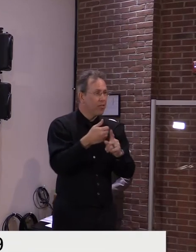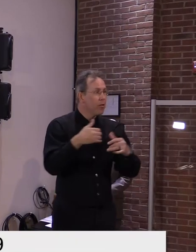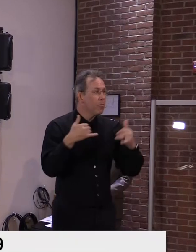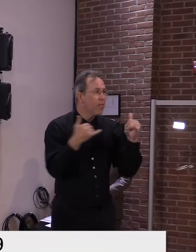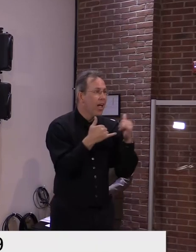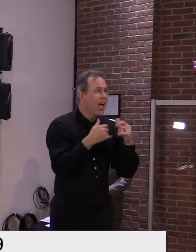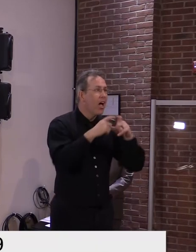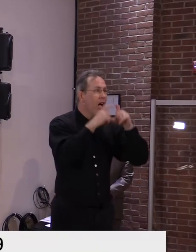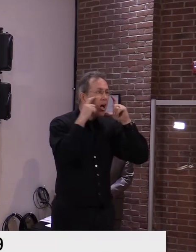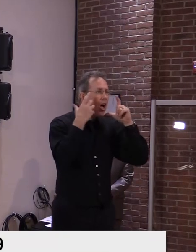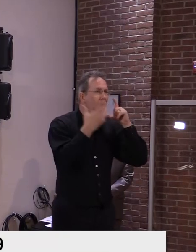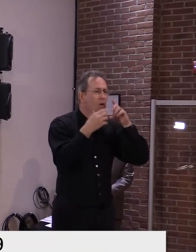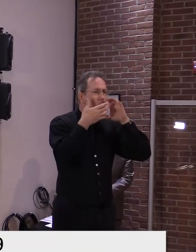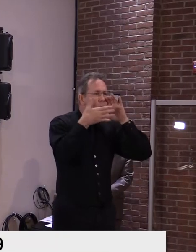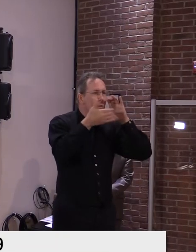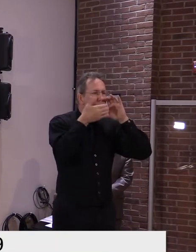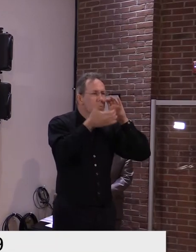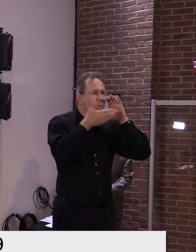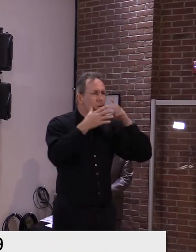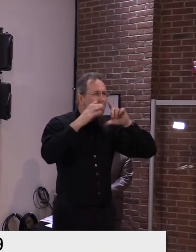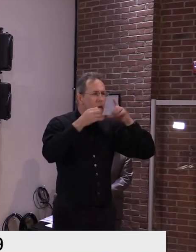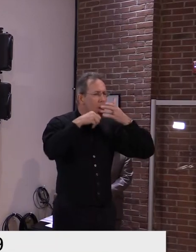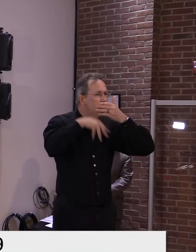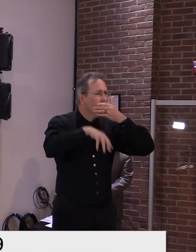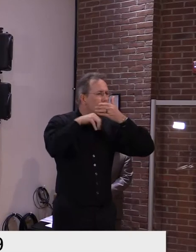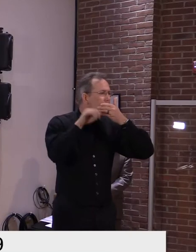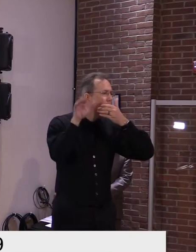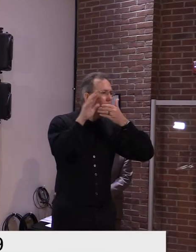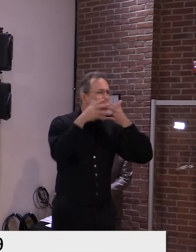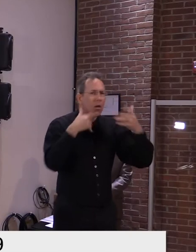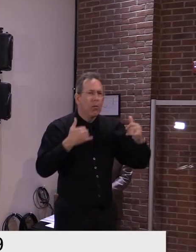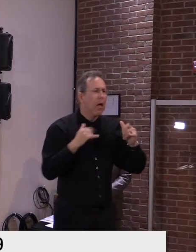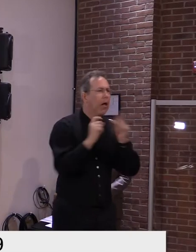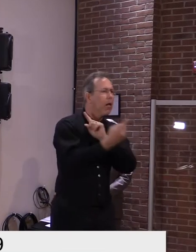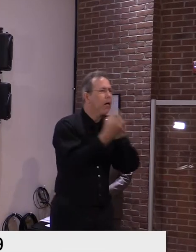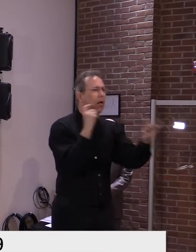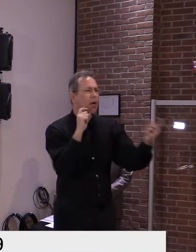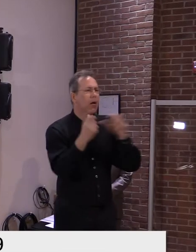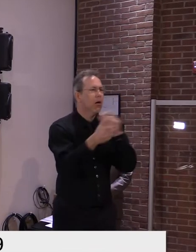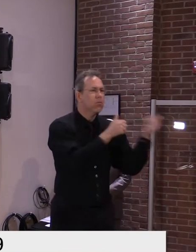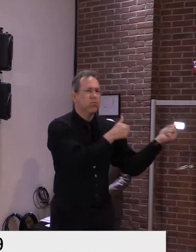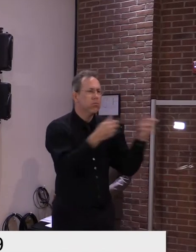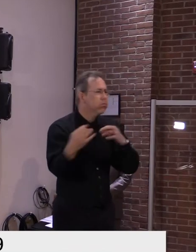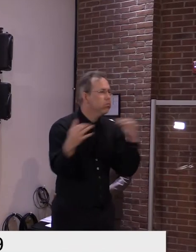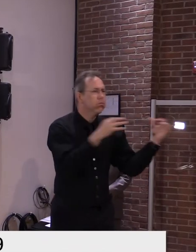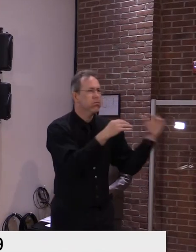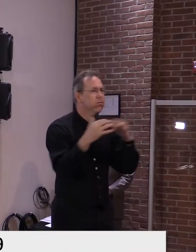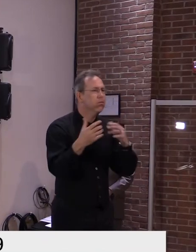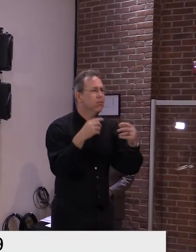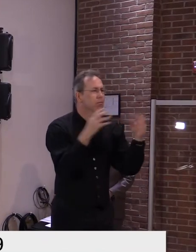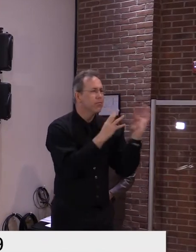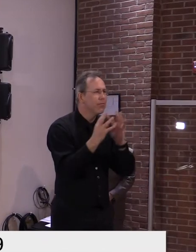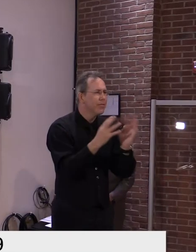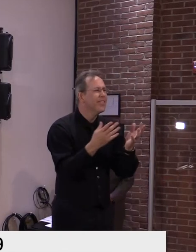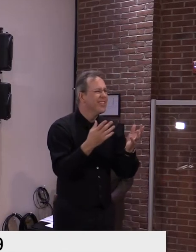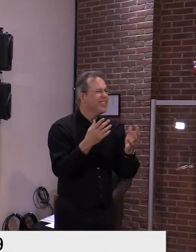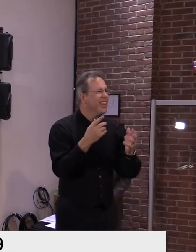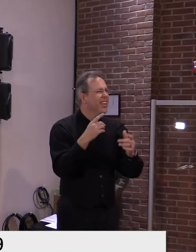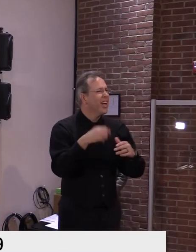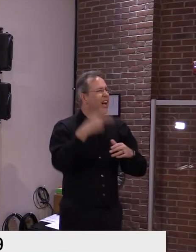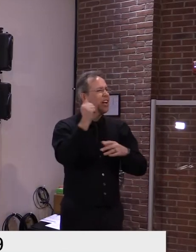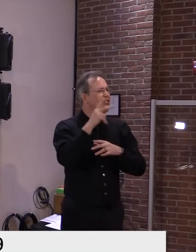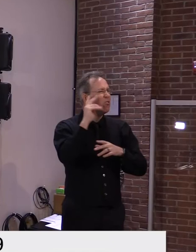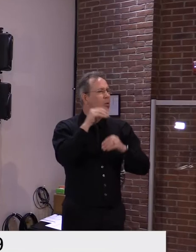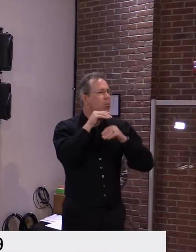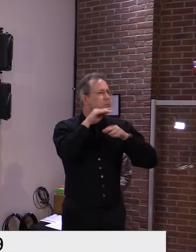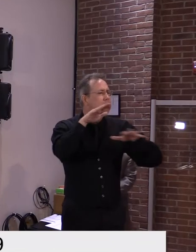and constantly crossing paths, if you will. That's a very different kind of a circumstance, and all of those things have to go into